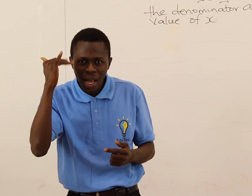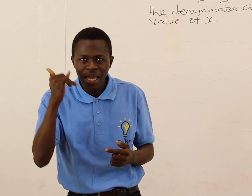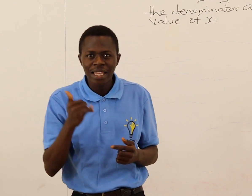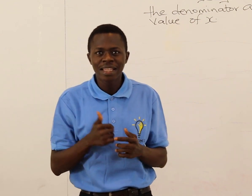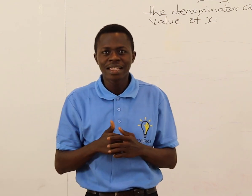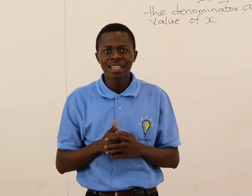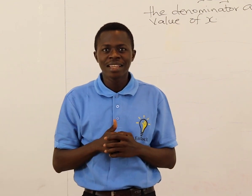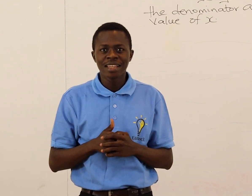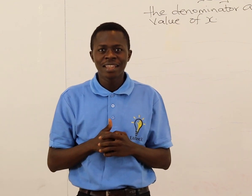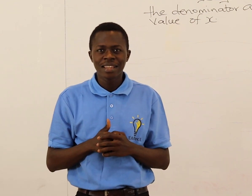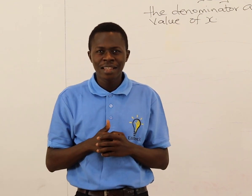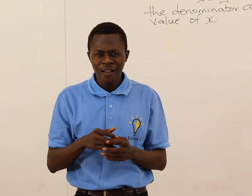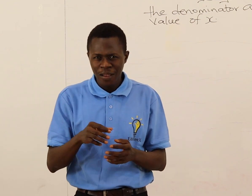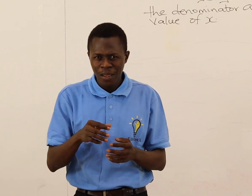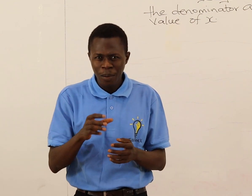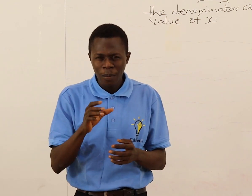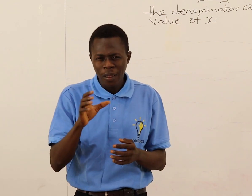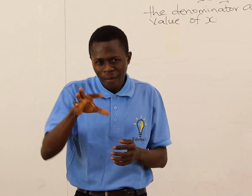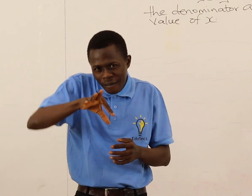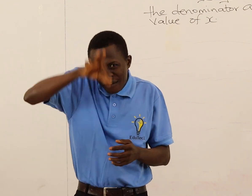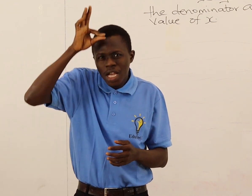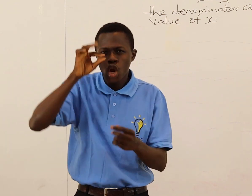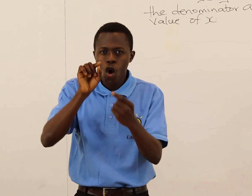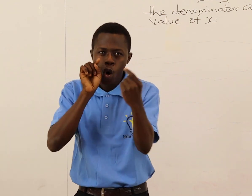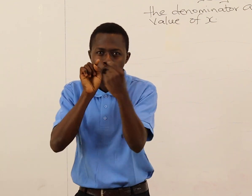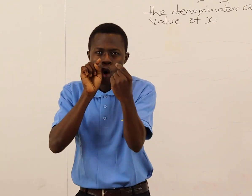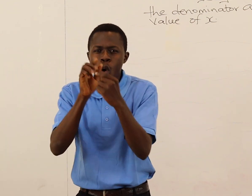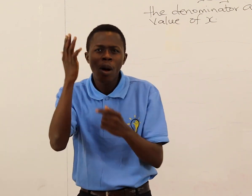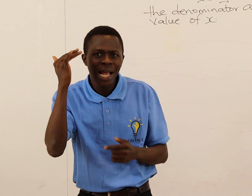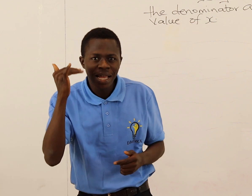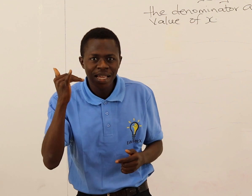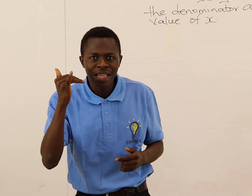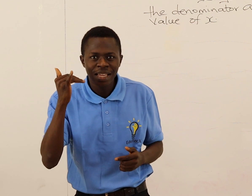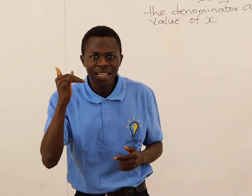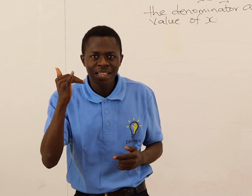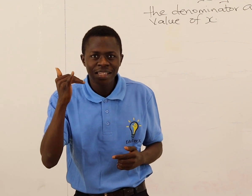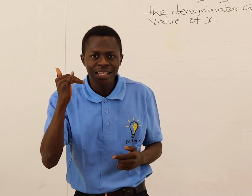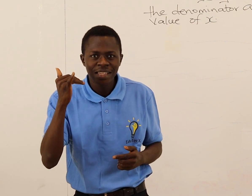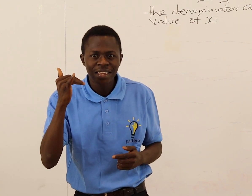Why? Why is it important to find the conjugate said?